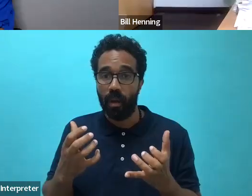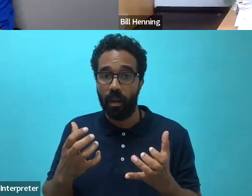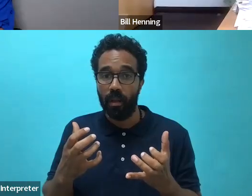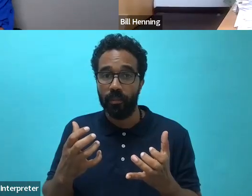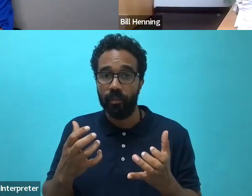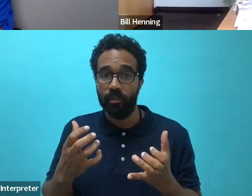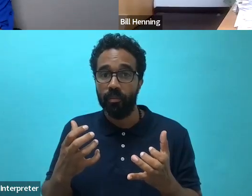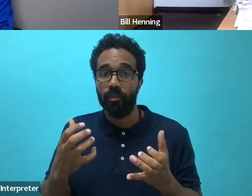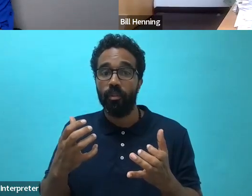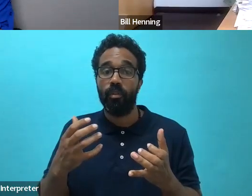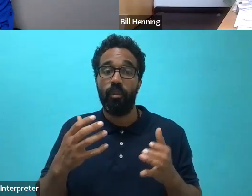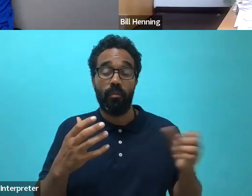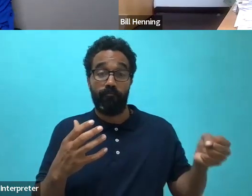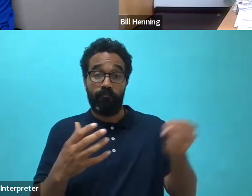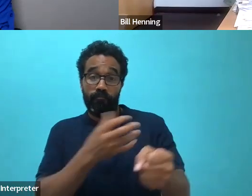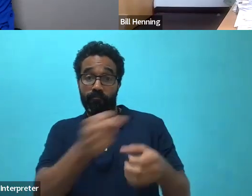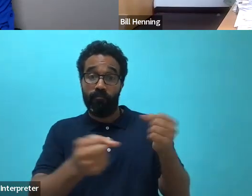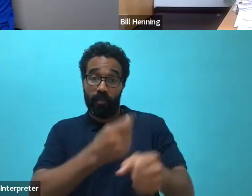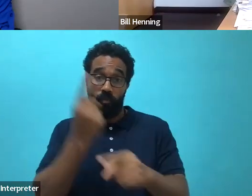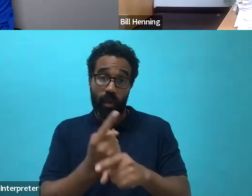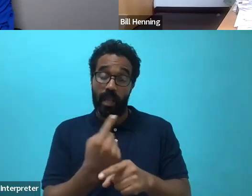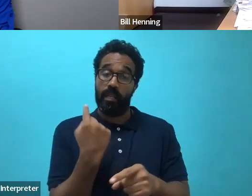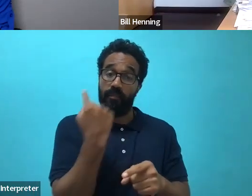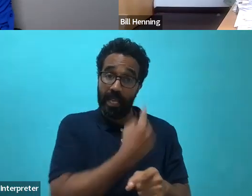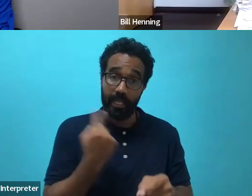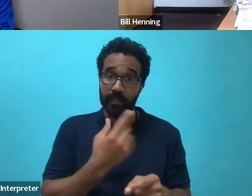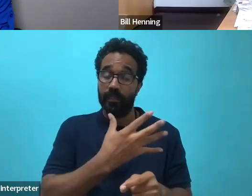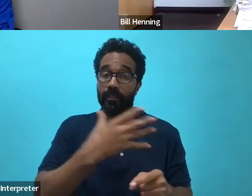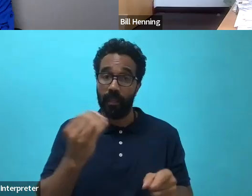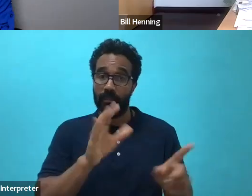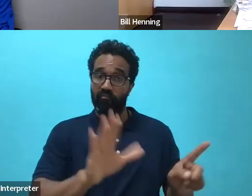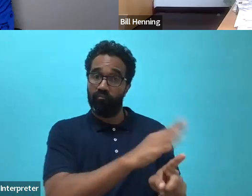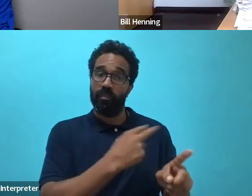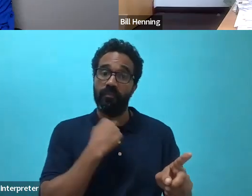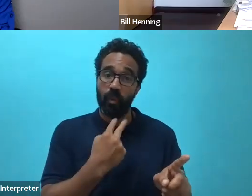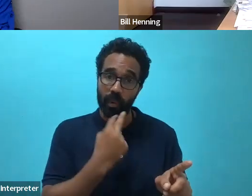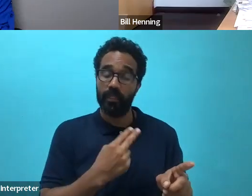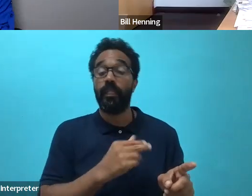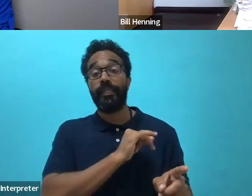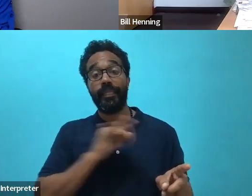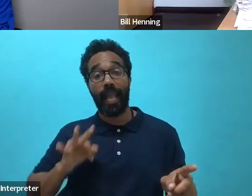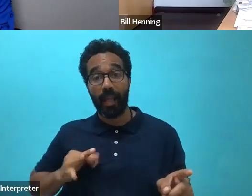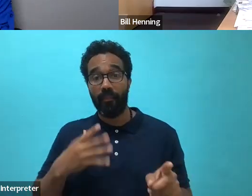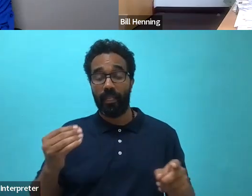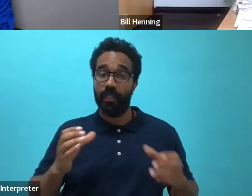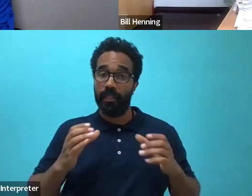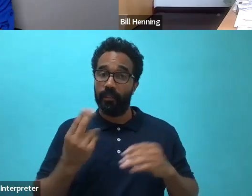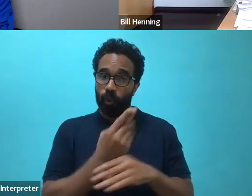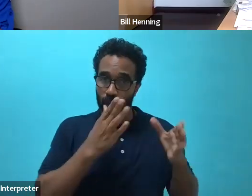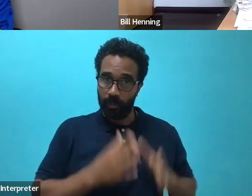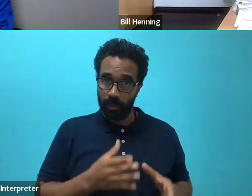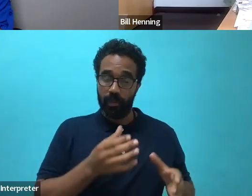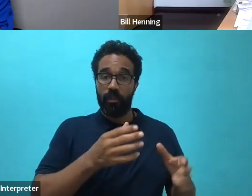faces, voices, writings of our staff, of our consumers out there. And we want to